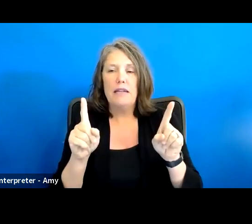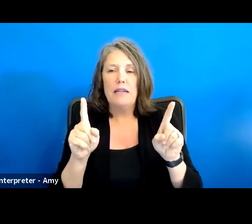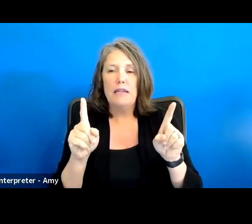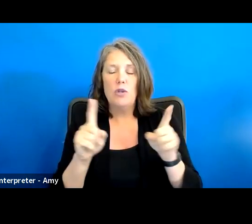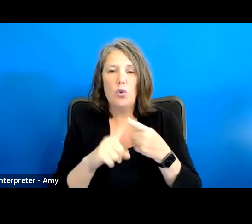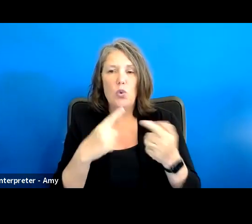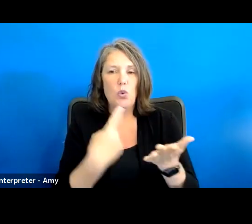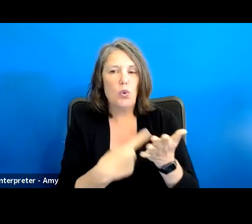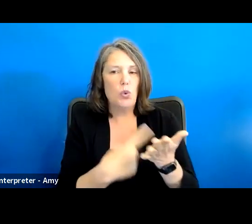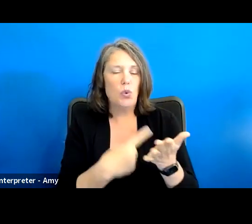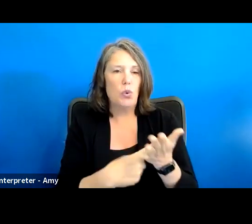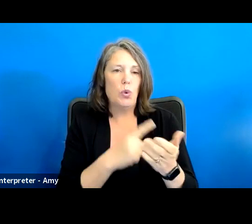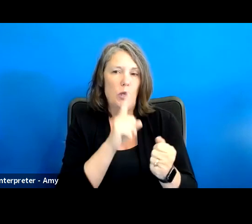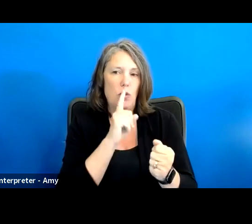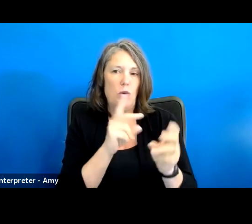quickly about